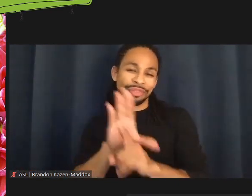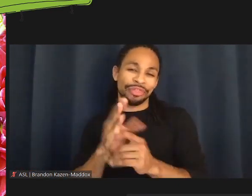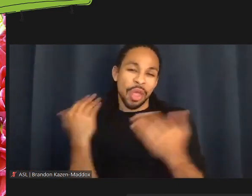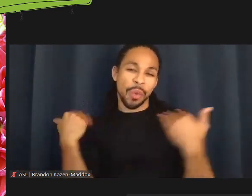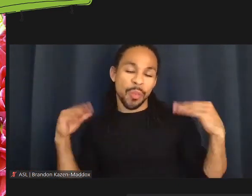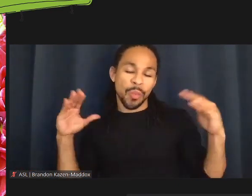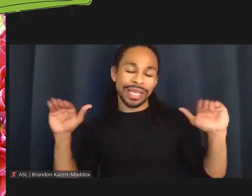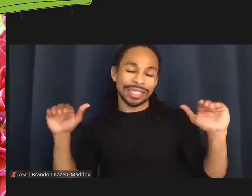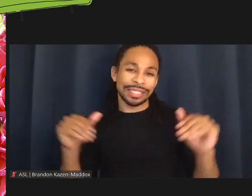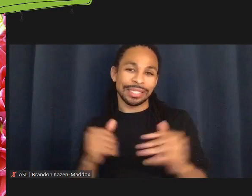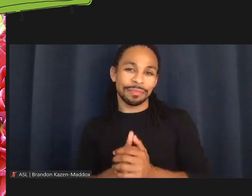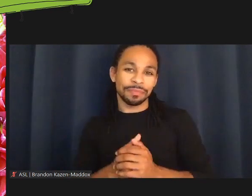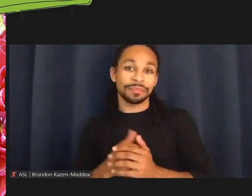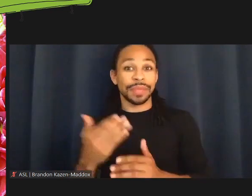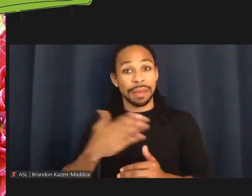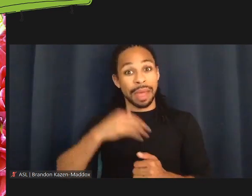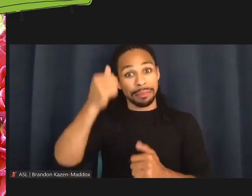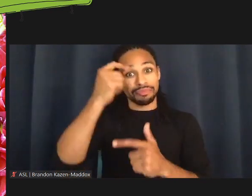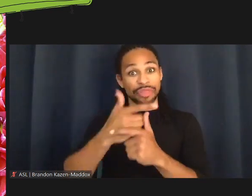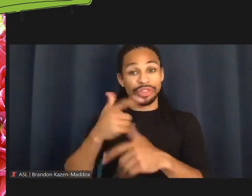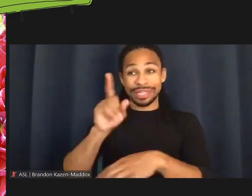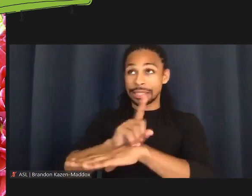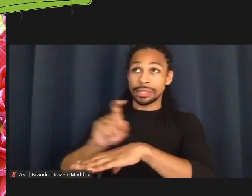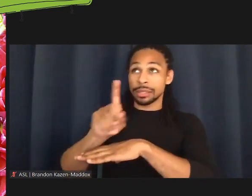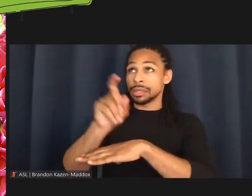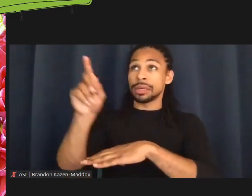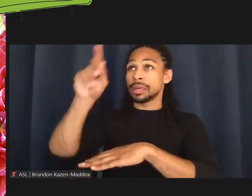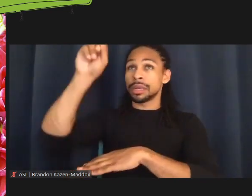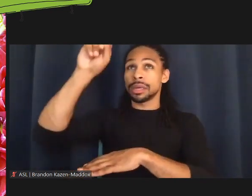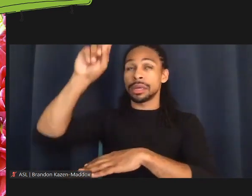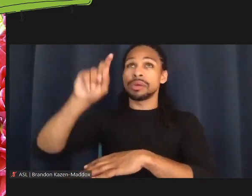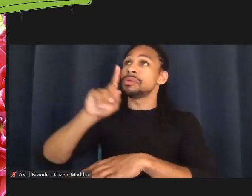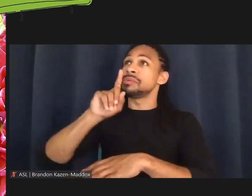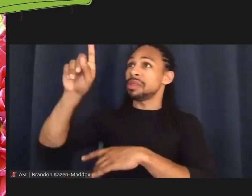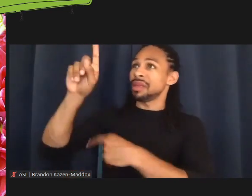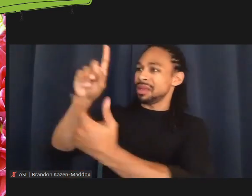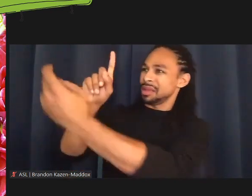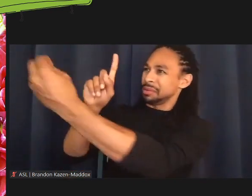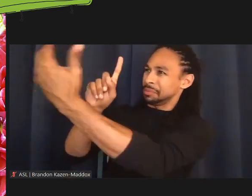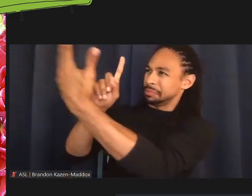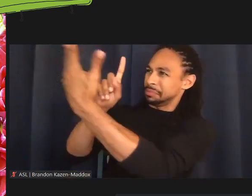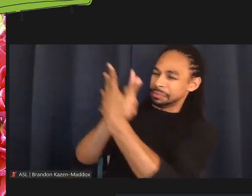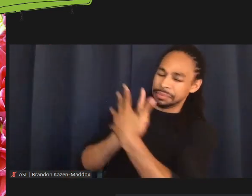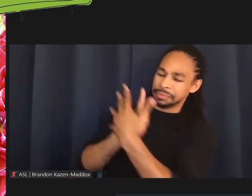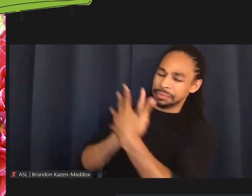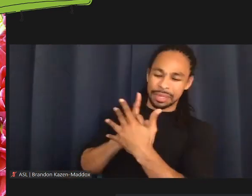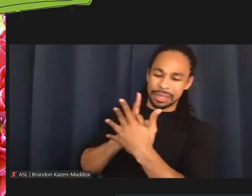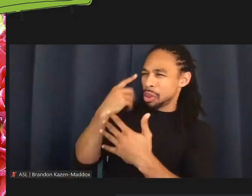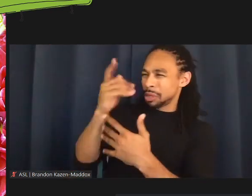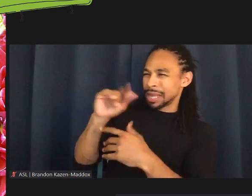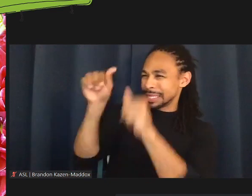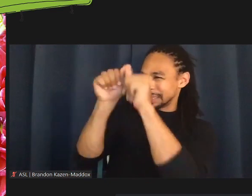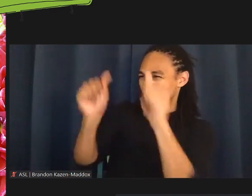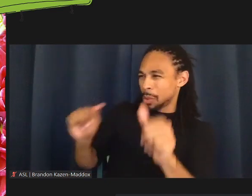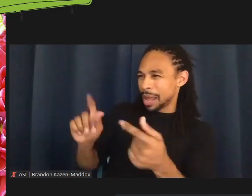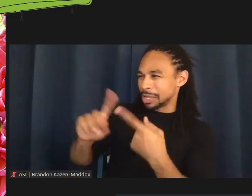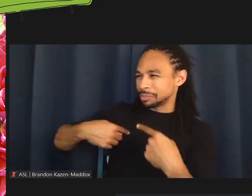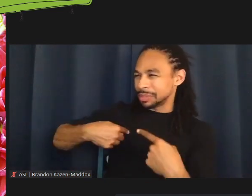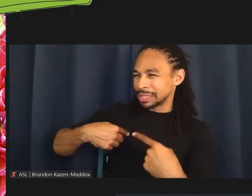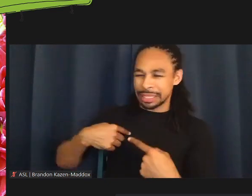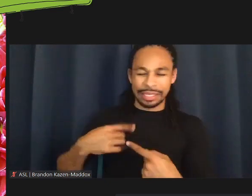ascent overshadows my consciousness like a man walking toward me with the sun at his back. Some sunsets I stride west at 6